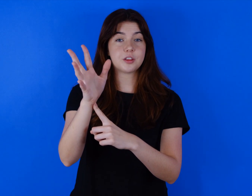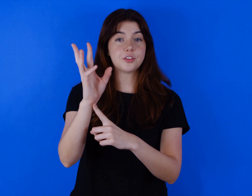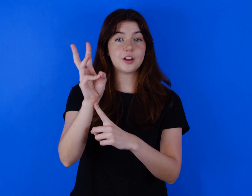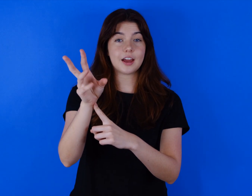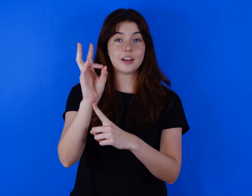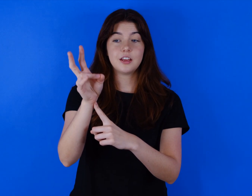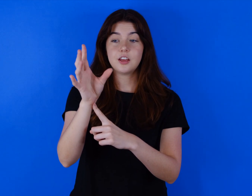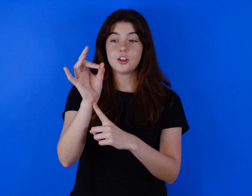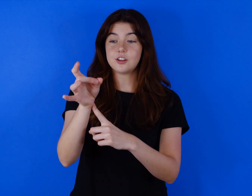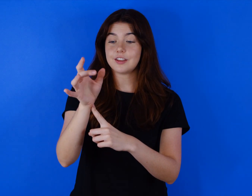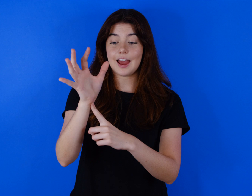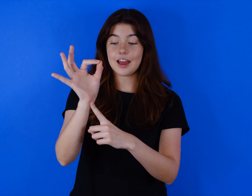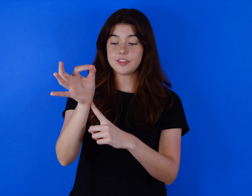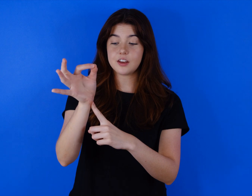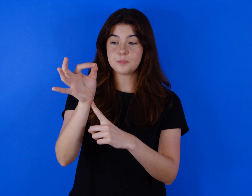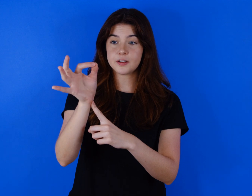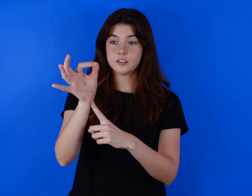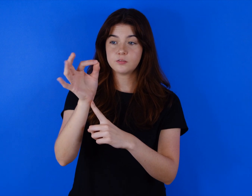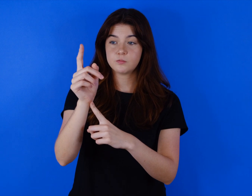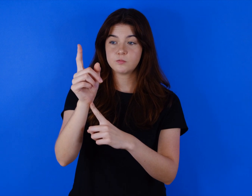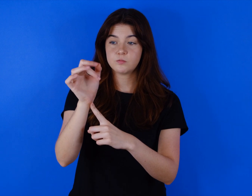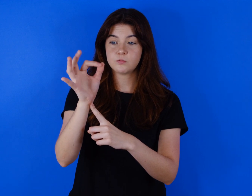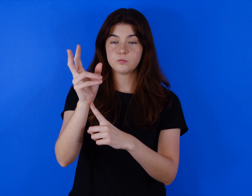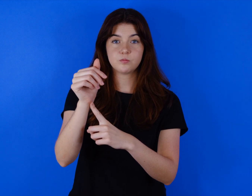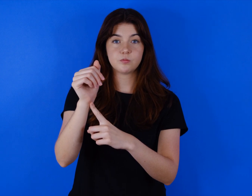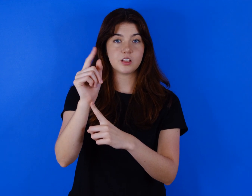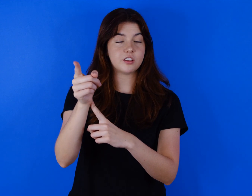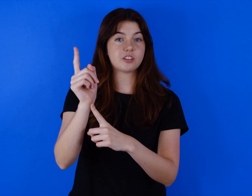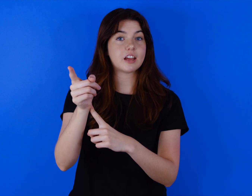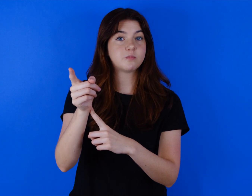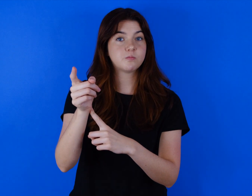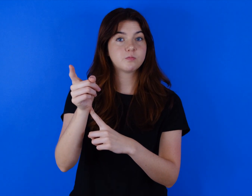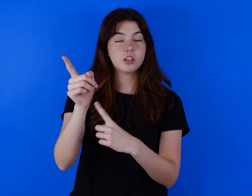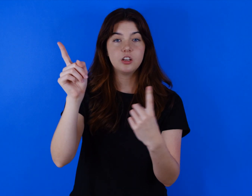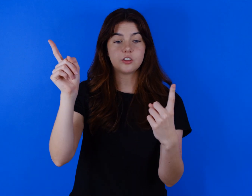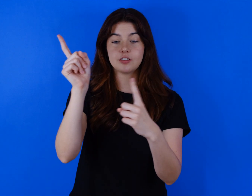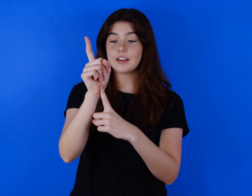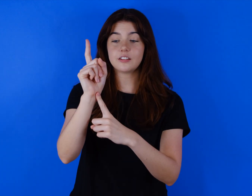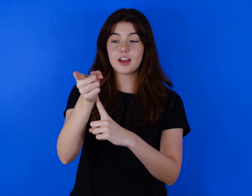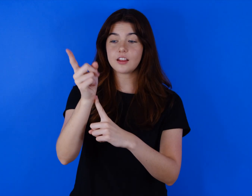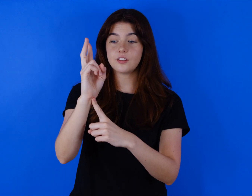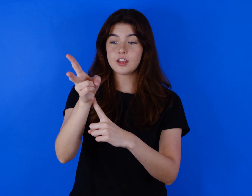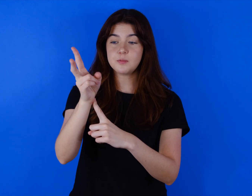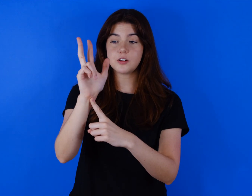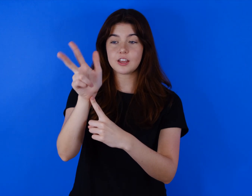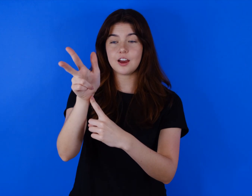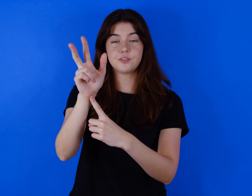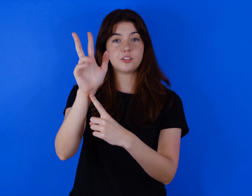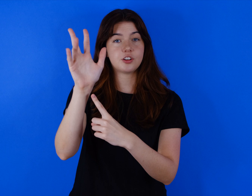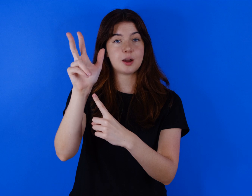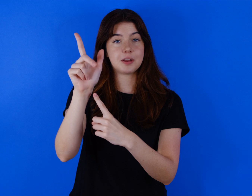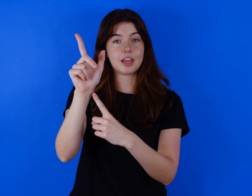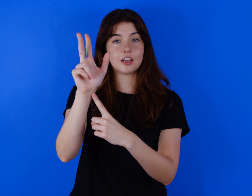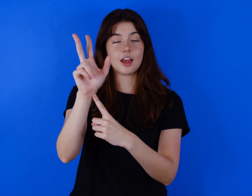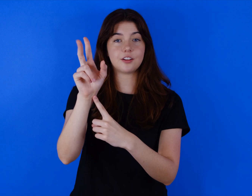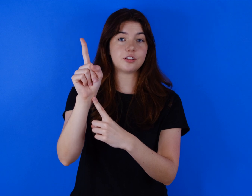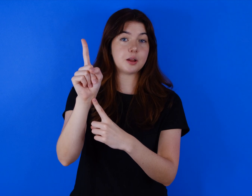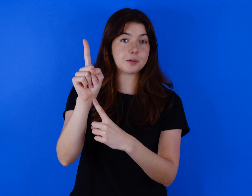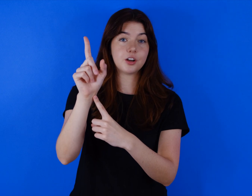through 9, you just add the number into the sign. So the sign's exactly the same, you just have your dominant hand has the number.